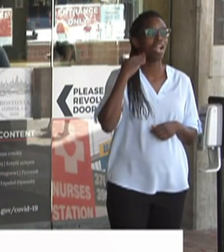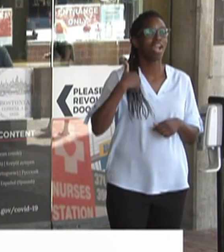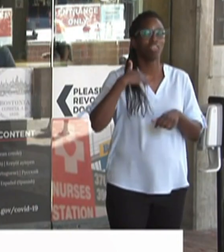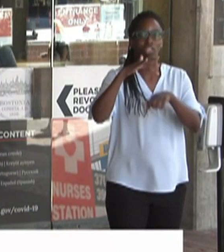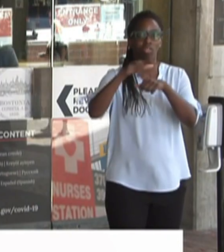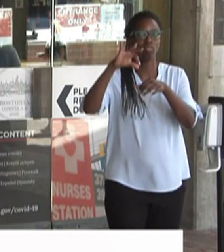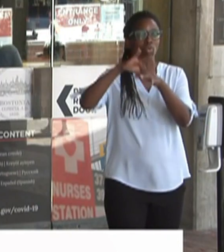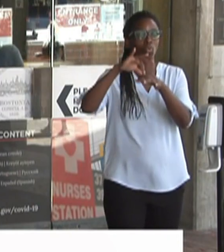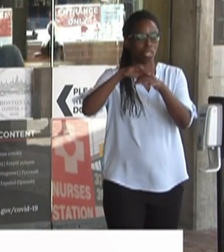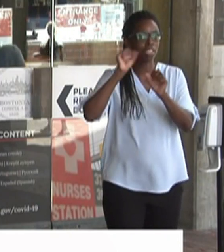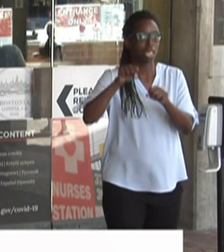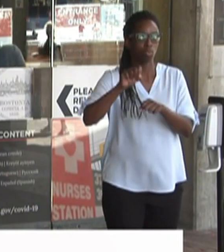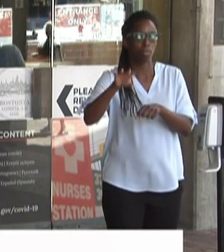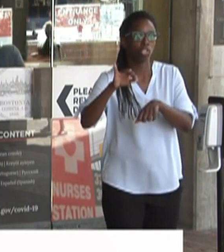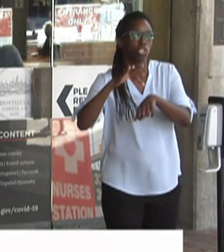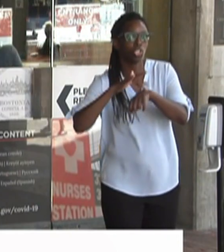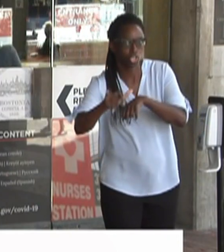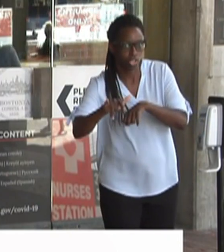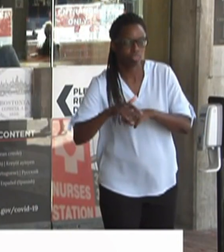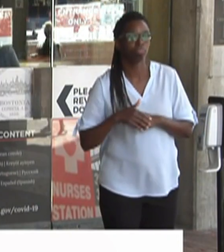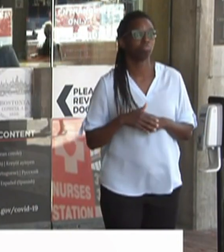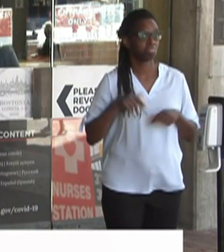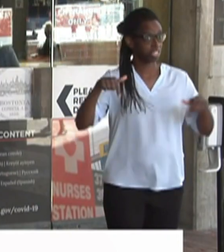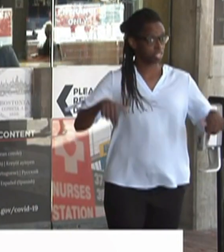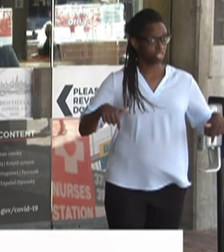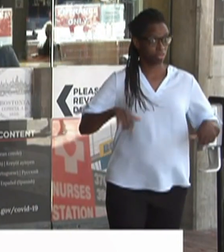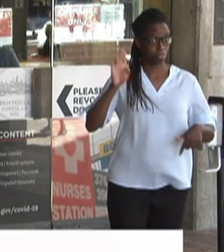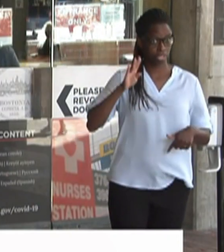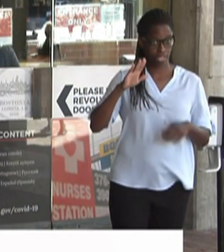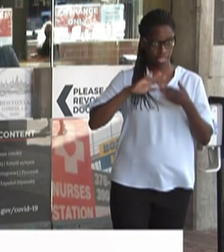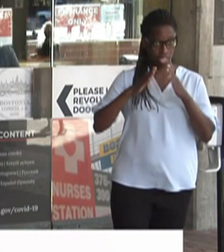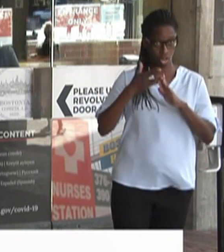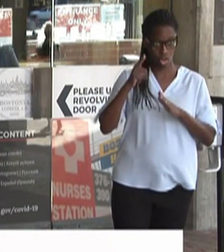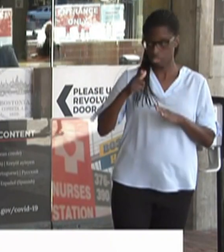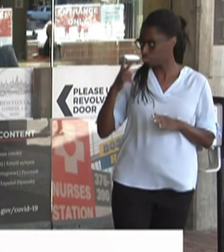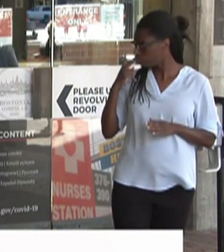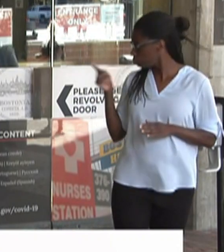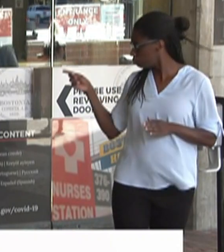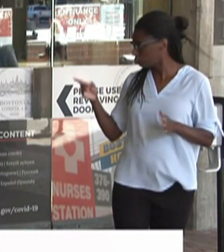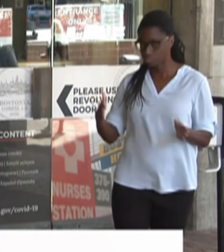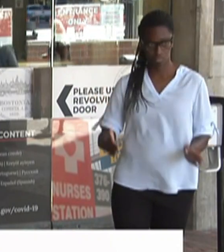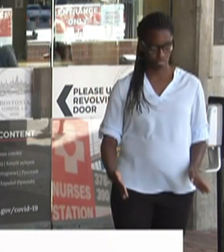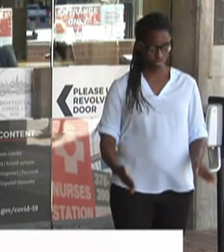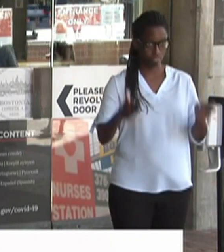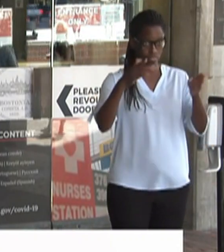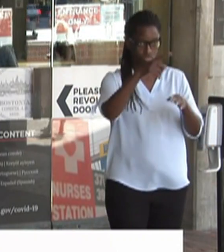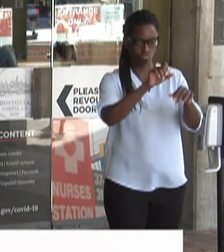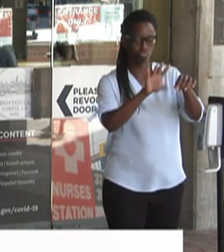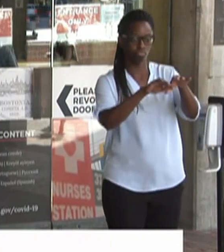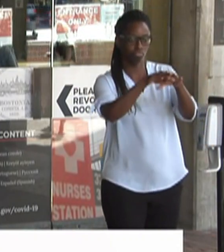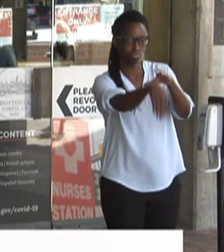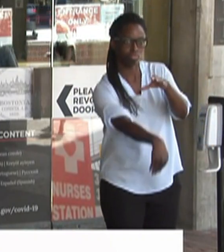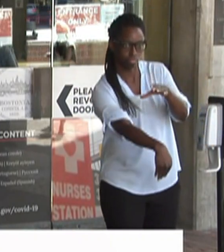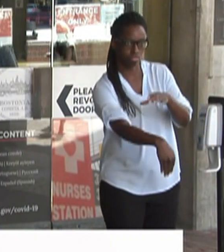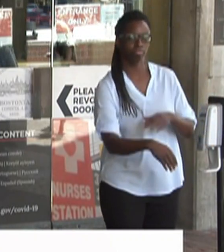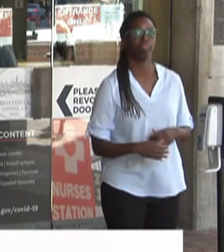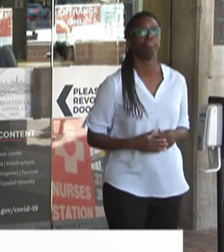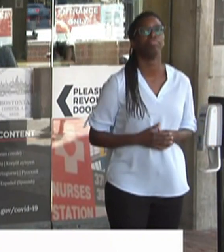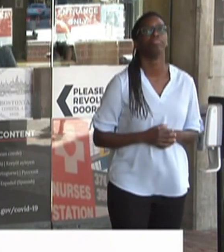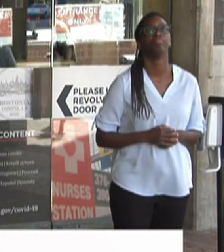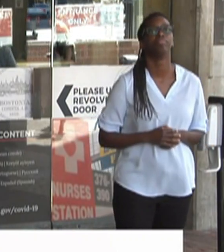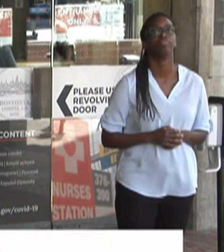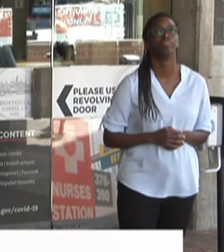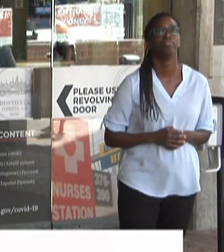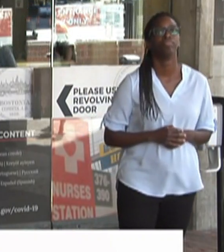Inside the main 3rd floor entrance behind me, Monday through Friday, 9 to 5, or outside on the 2nd floor entrance on